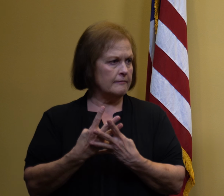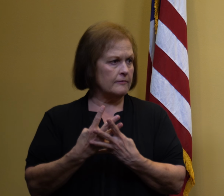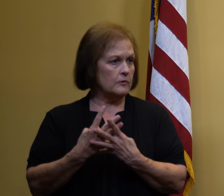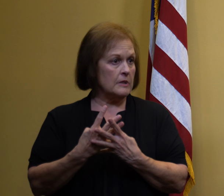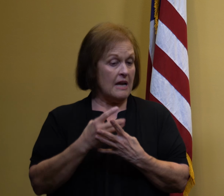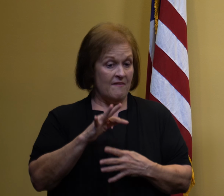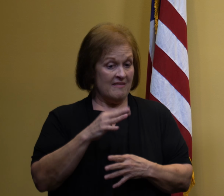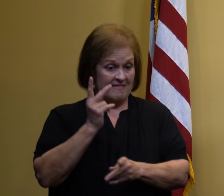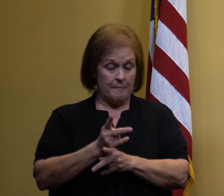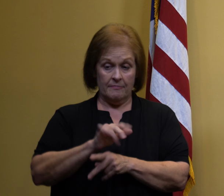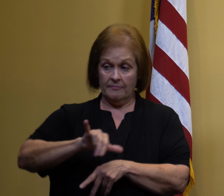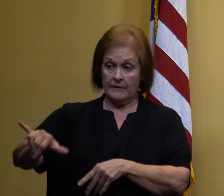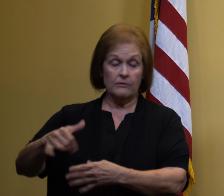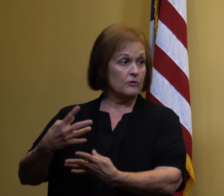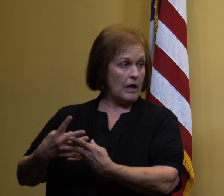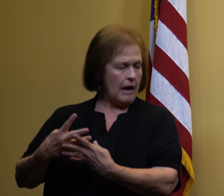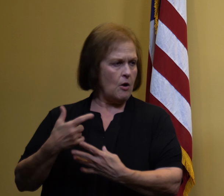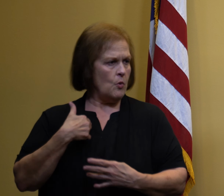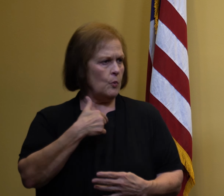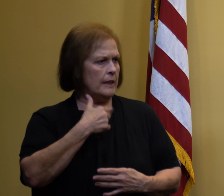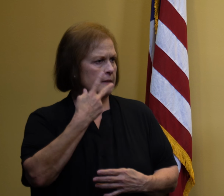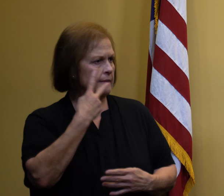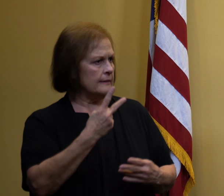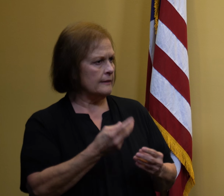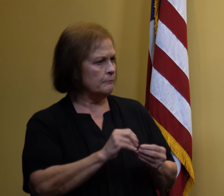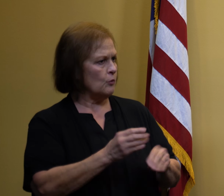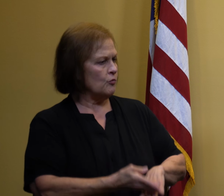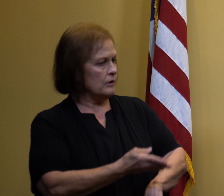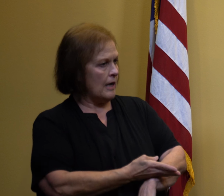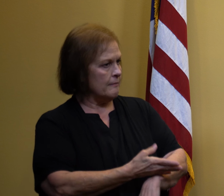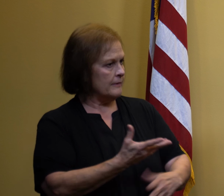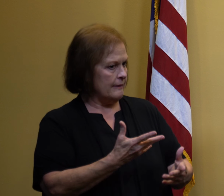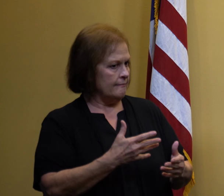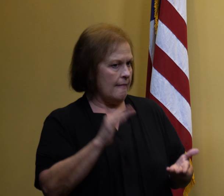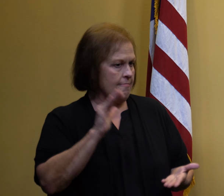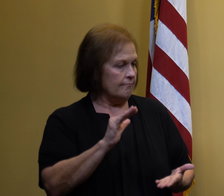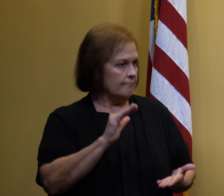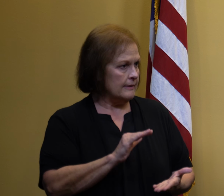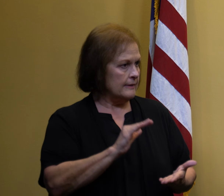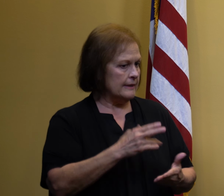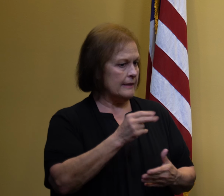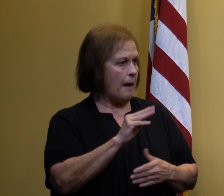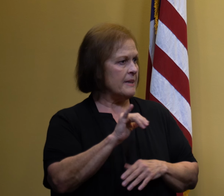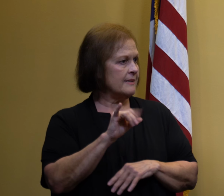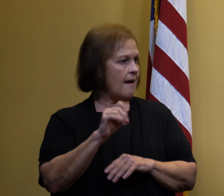street, we see the results on the ground, fewer homicides.